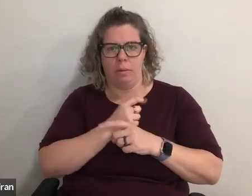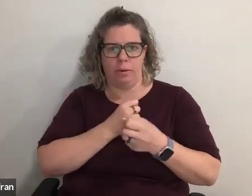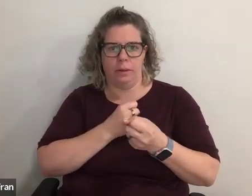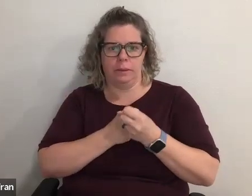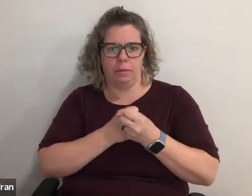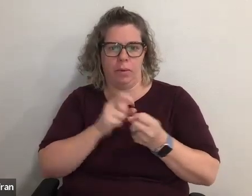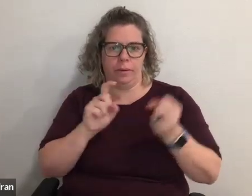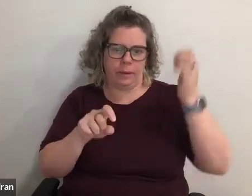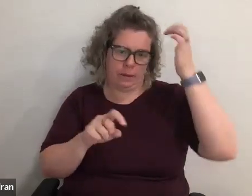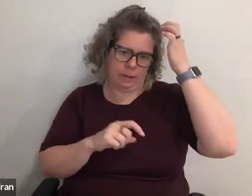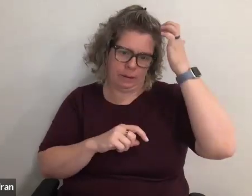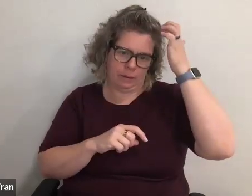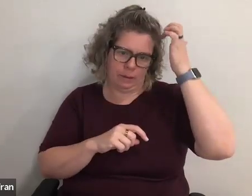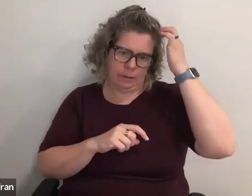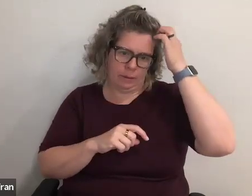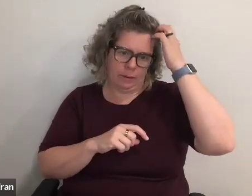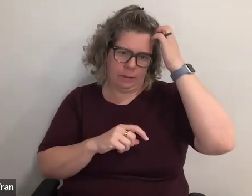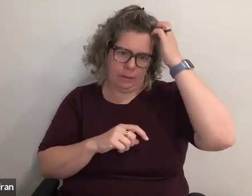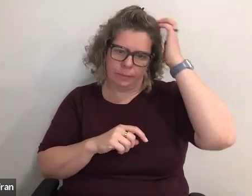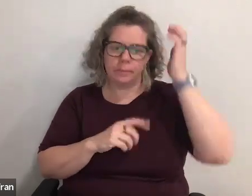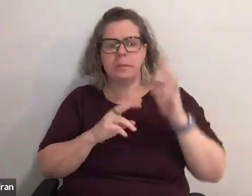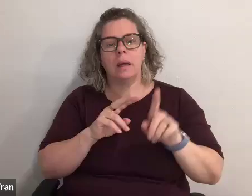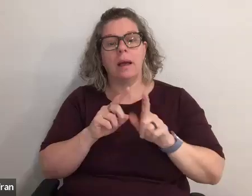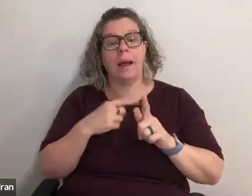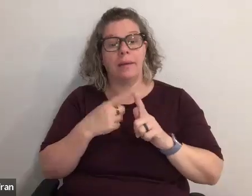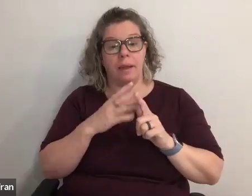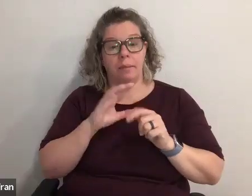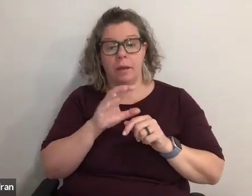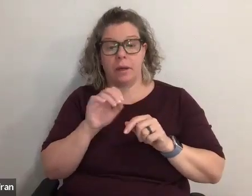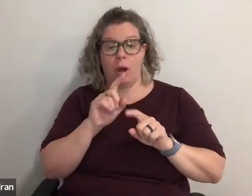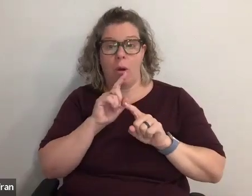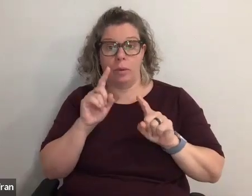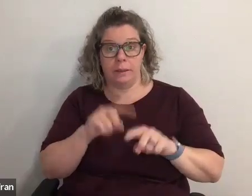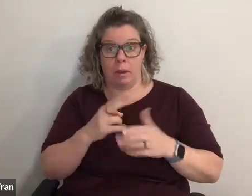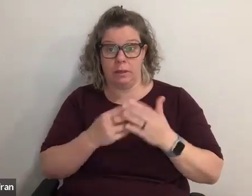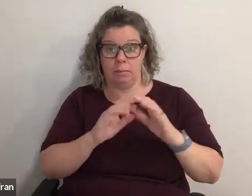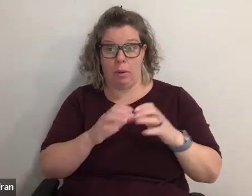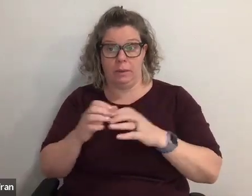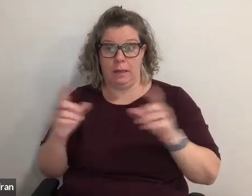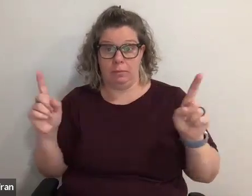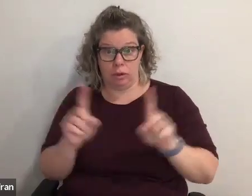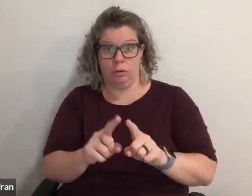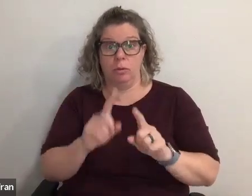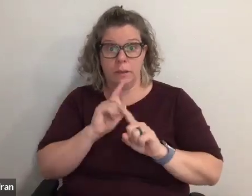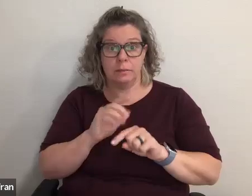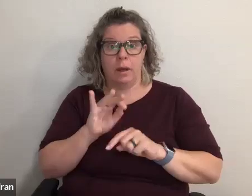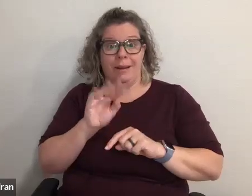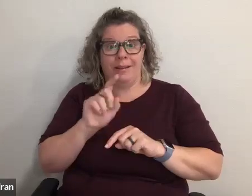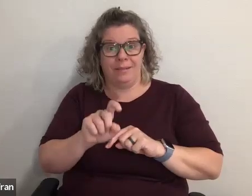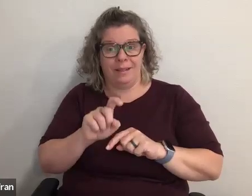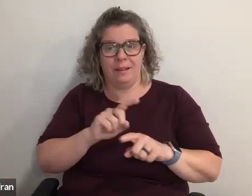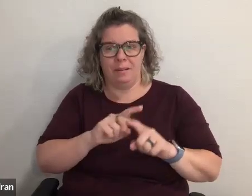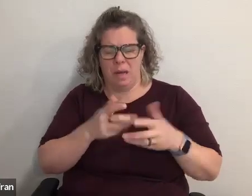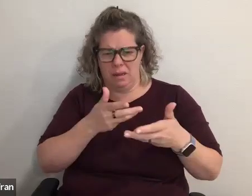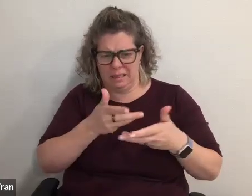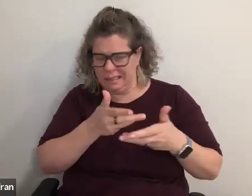they need. And then, of course, we can do co-response if needed, but it's a good option for us to kind of see what we can do with someone before